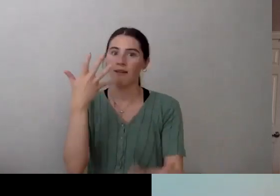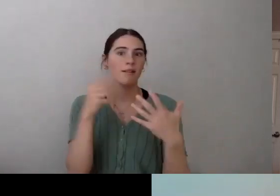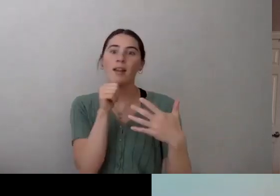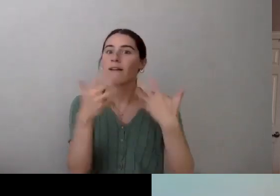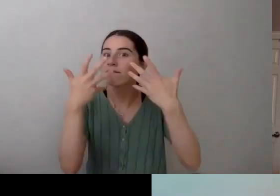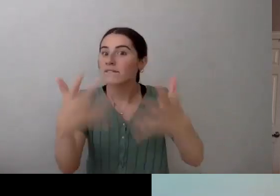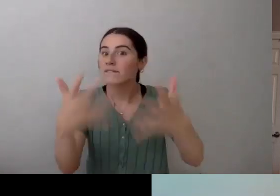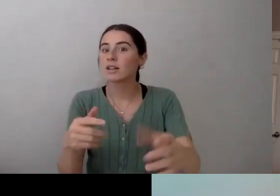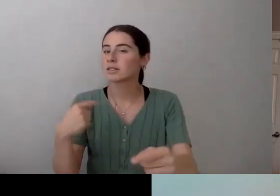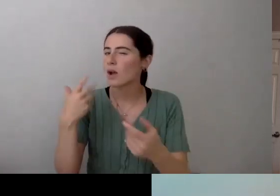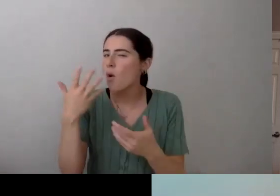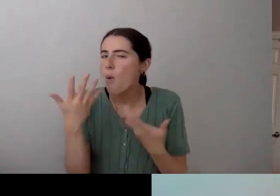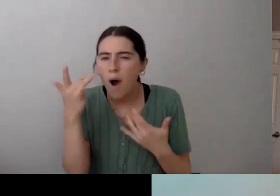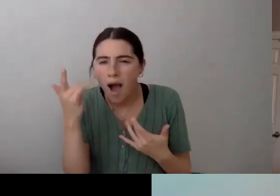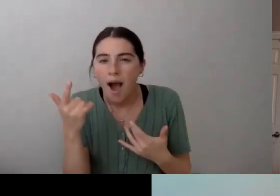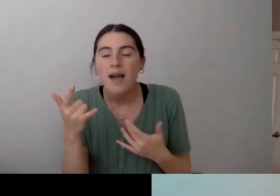cheese.